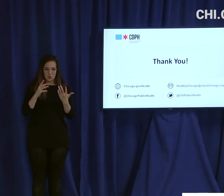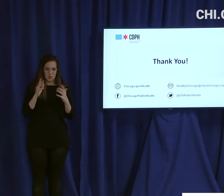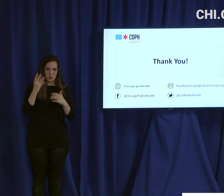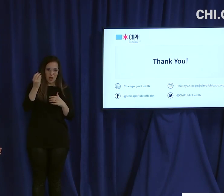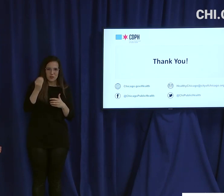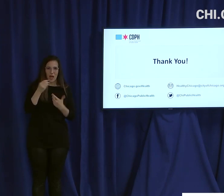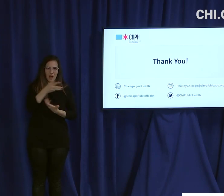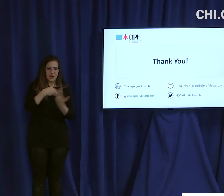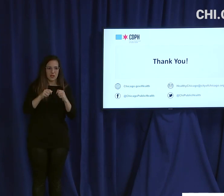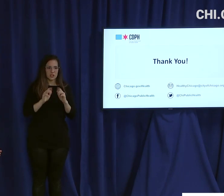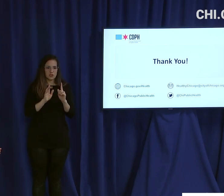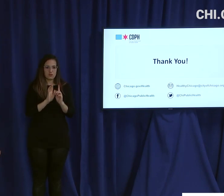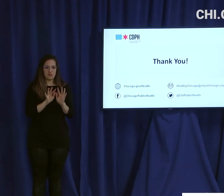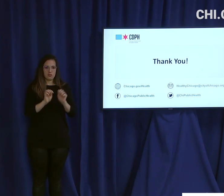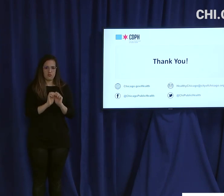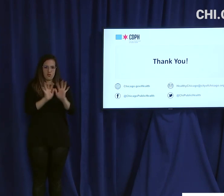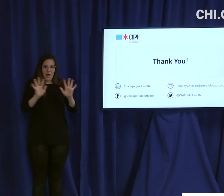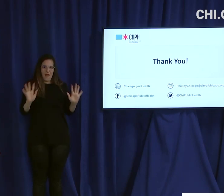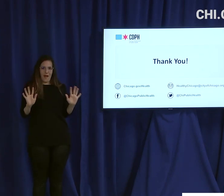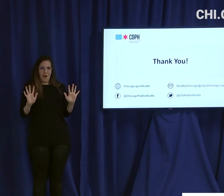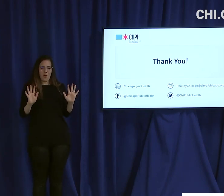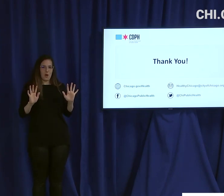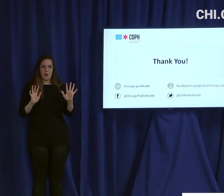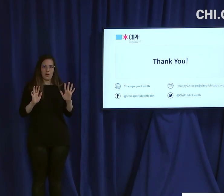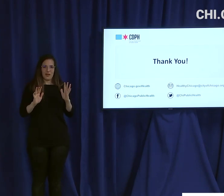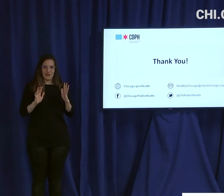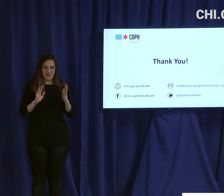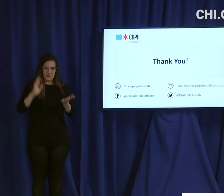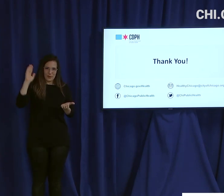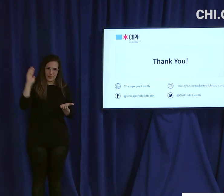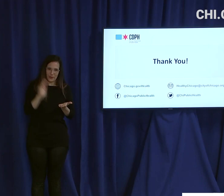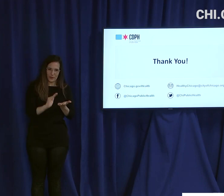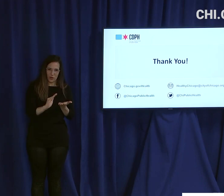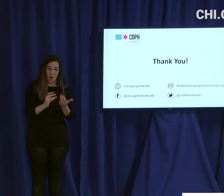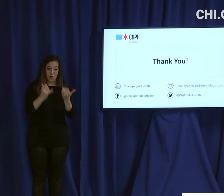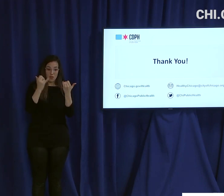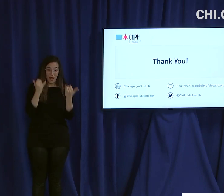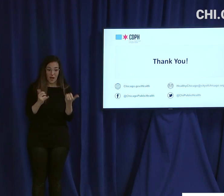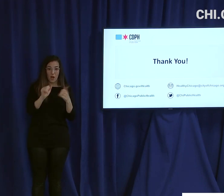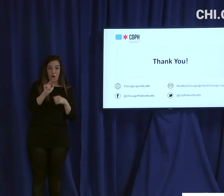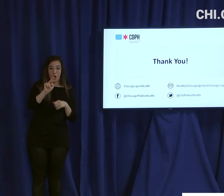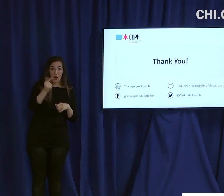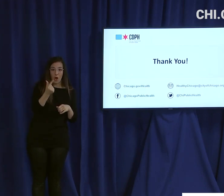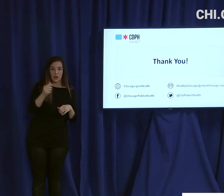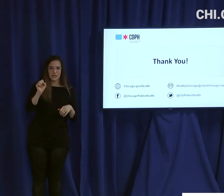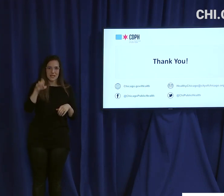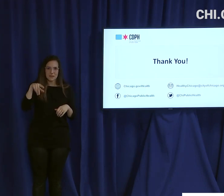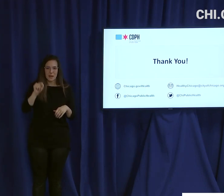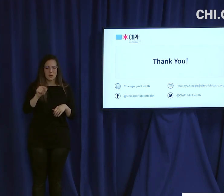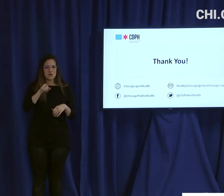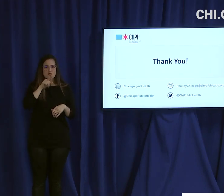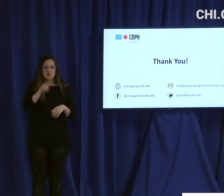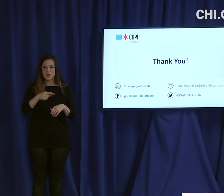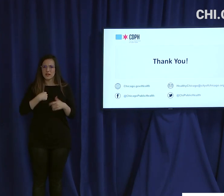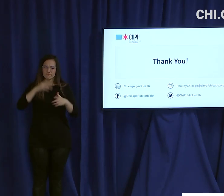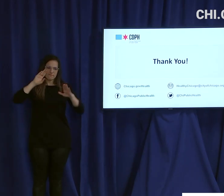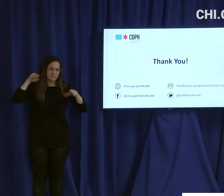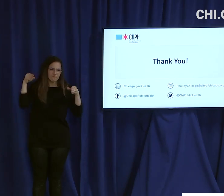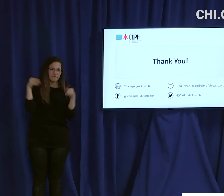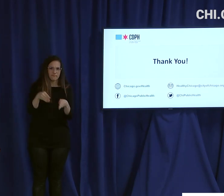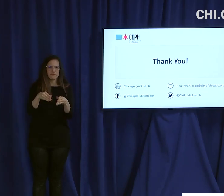low. So now, August, September, is the time to double down on the things that we know